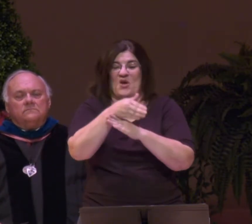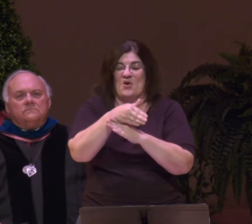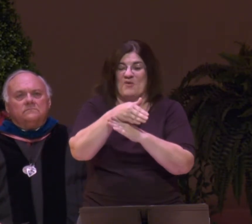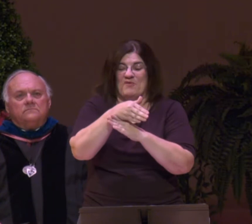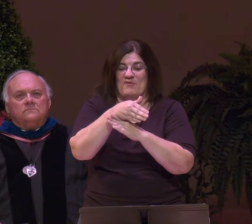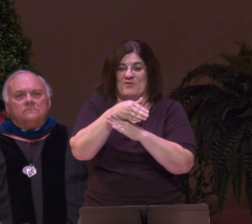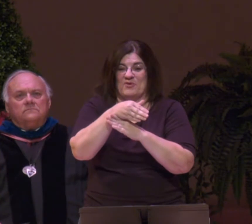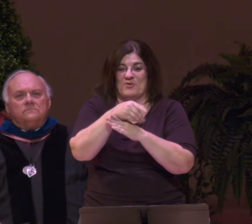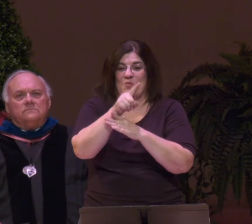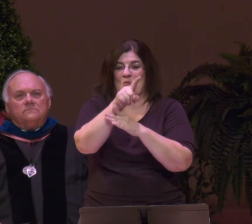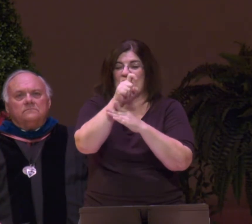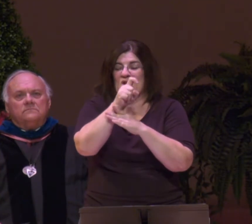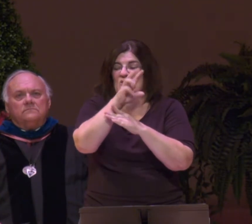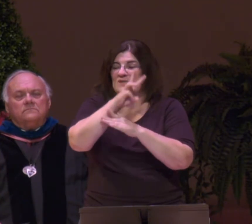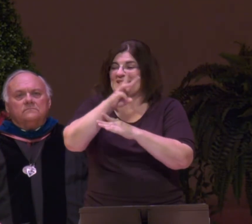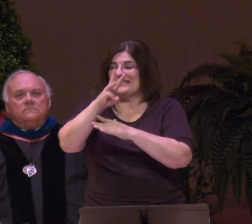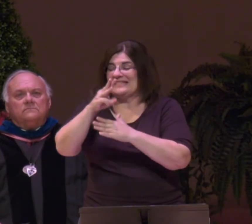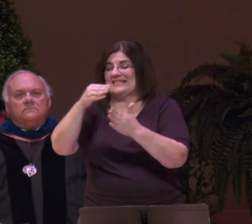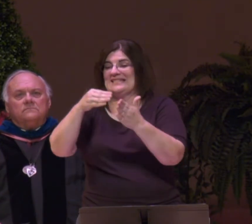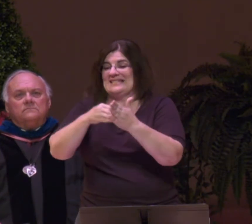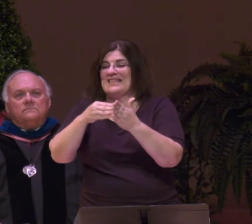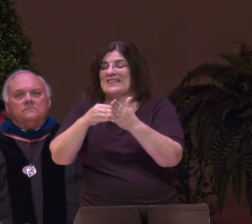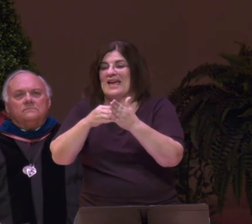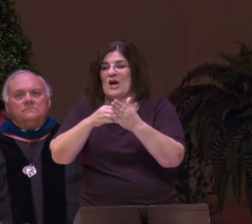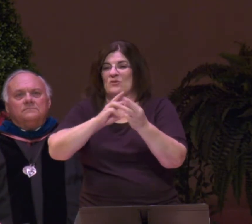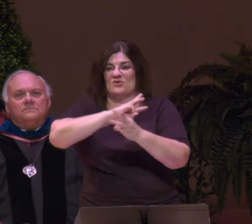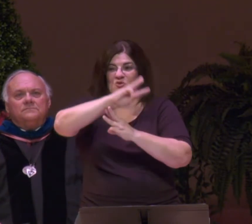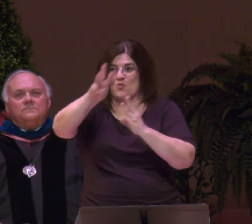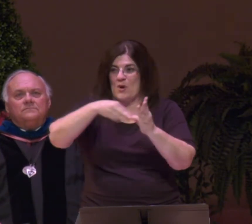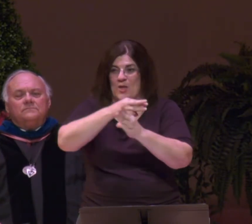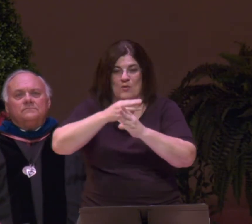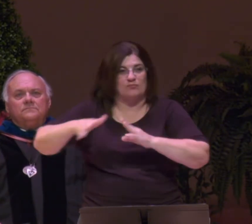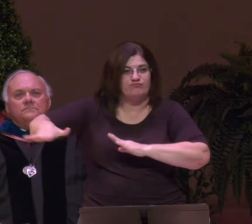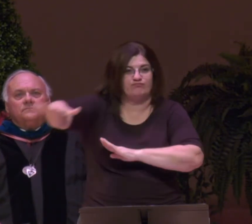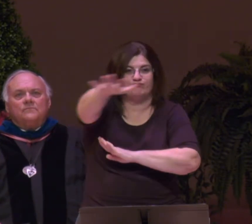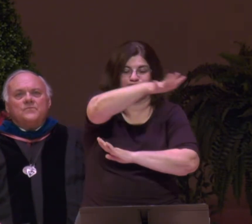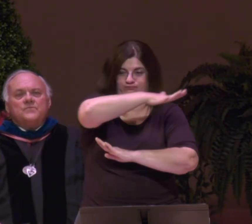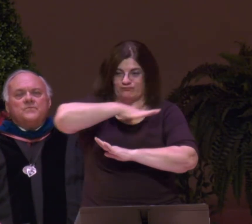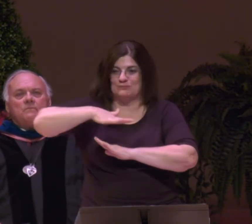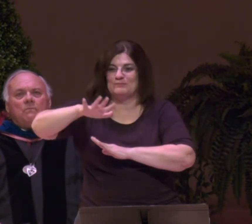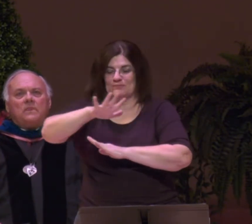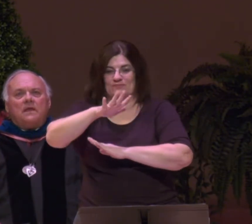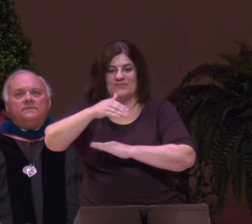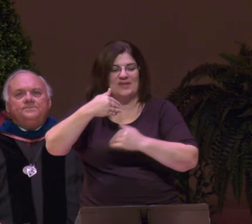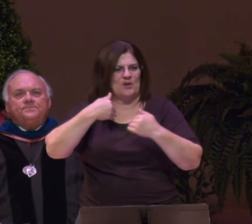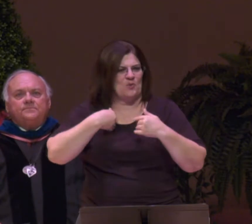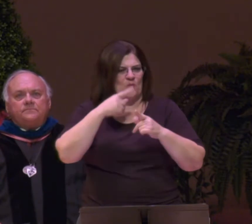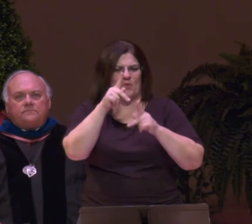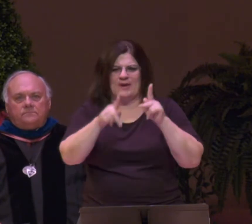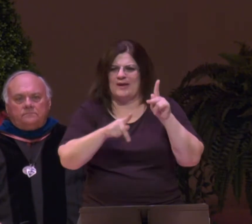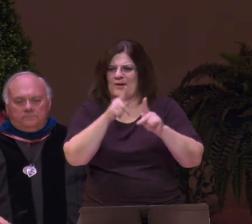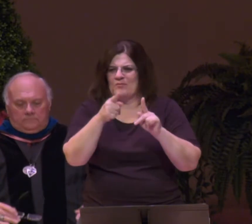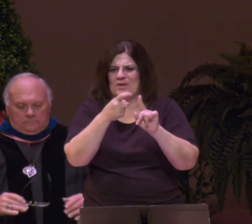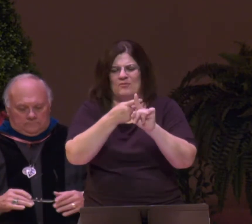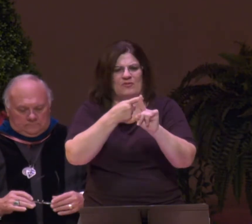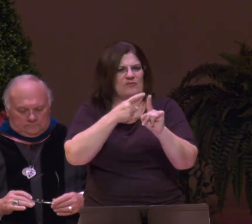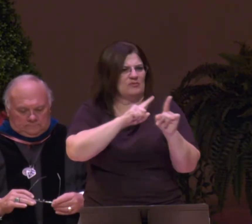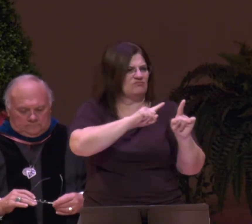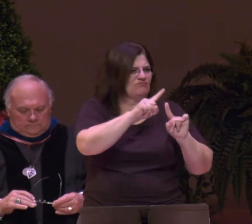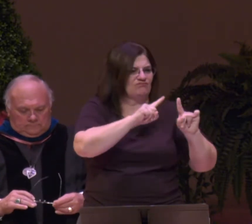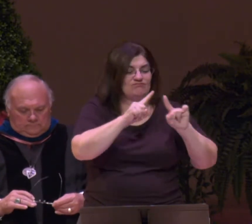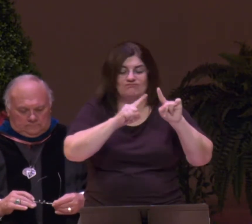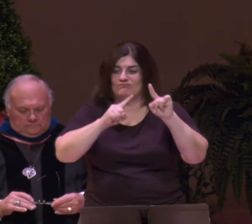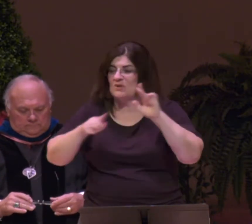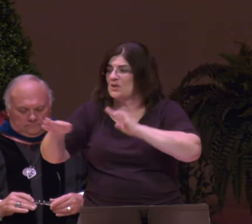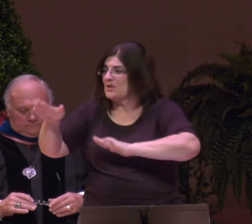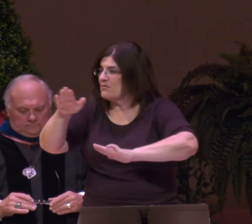166,000 worldwide. And we have alumni in every globe, around the globe, in every clime and place. In